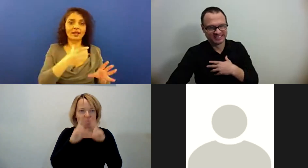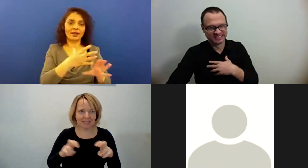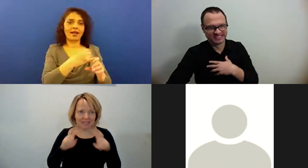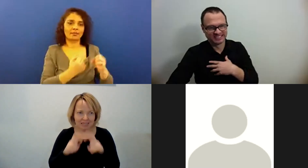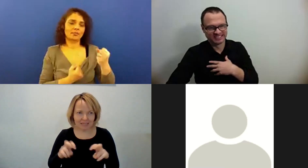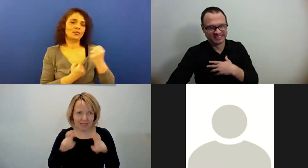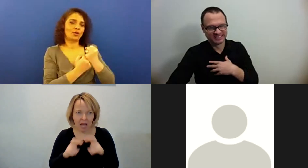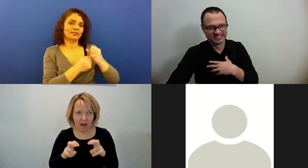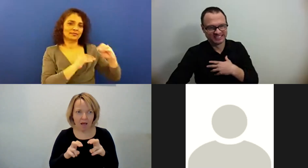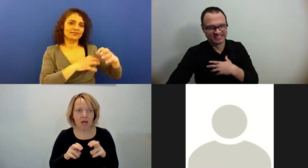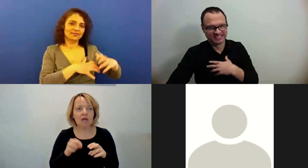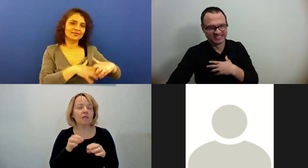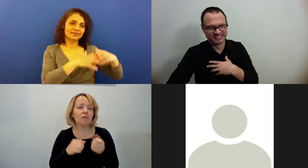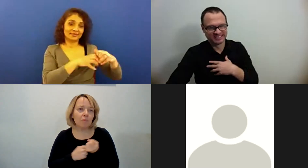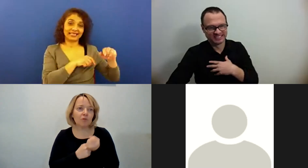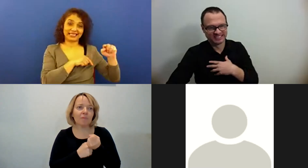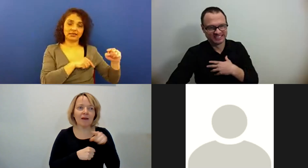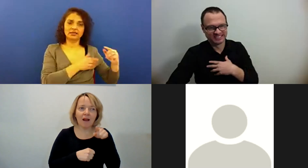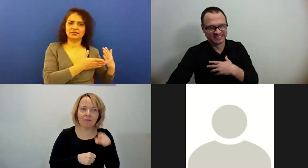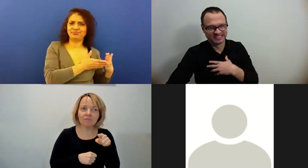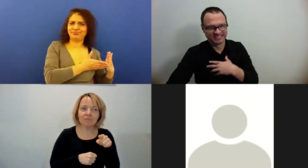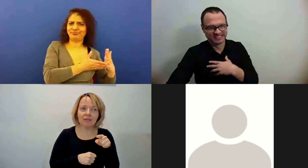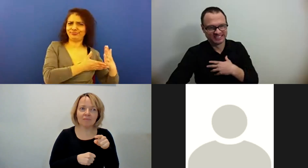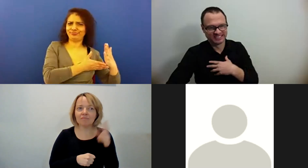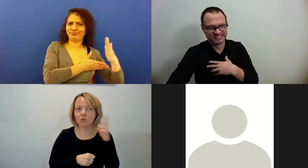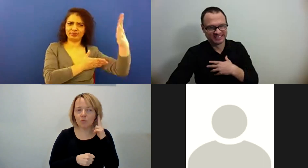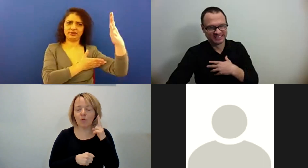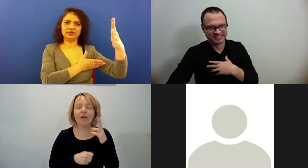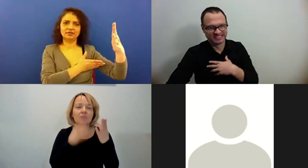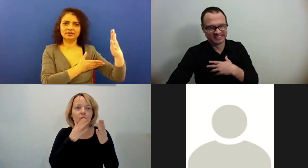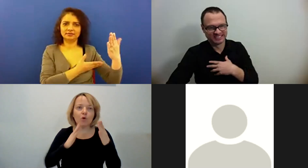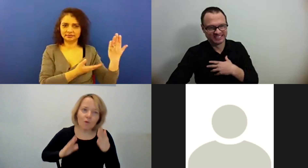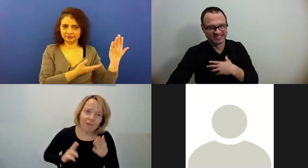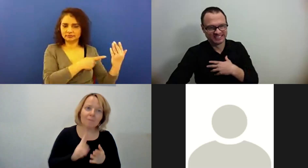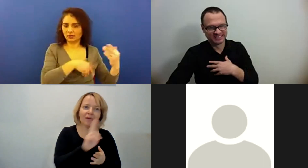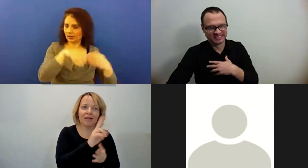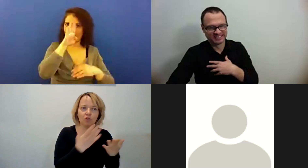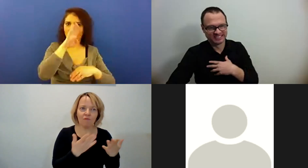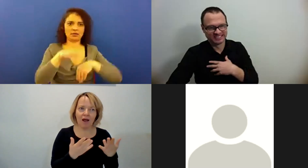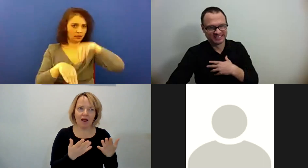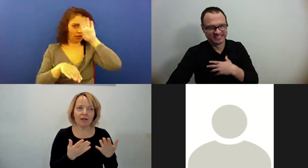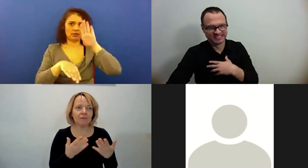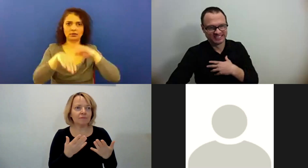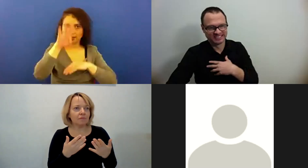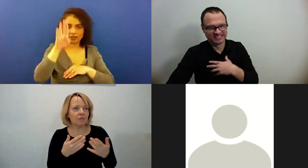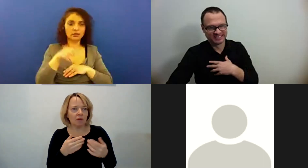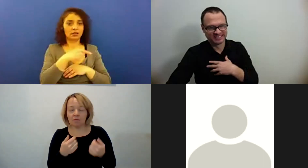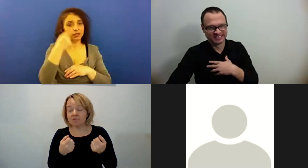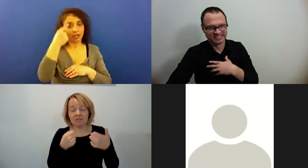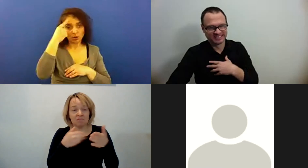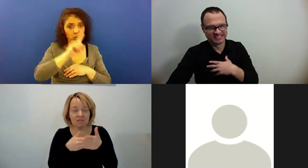how her life went on. I hope with some support to find her again.